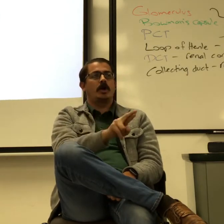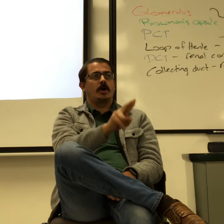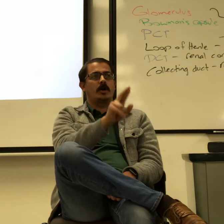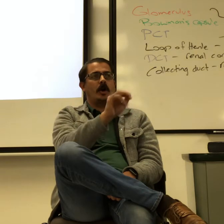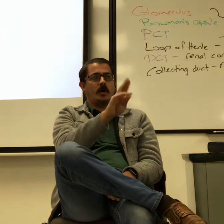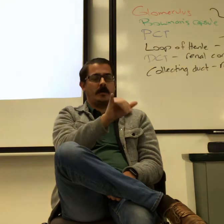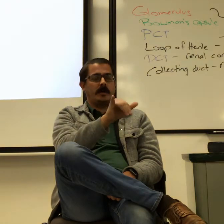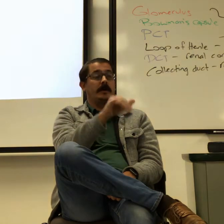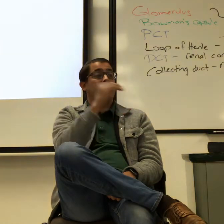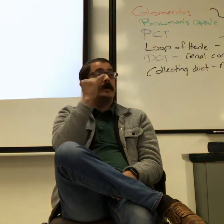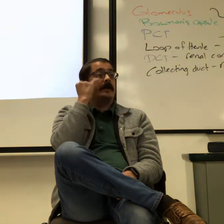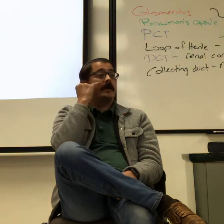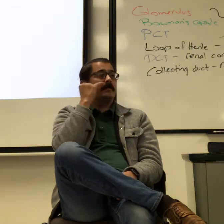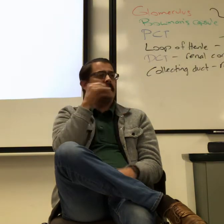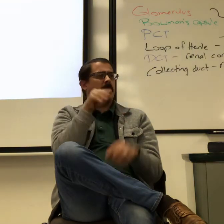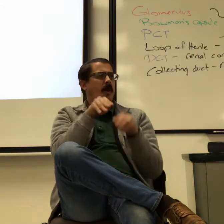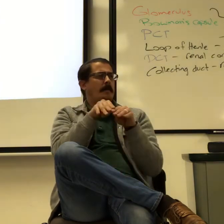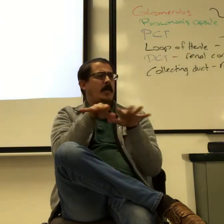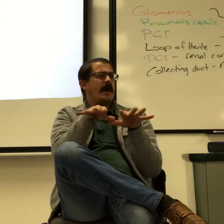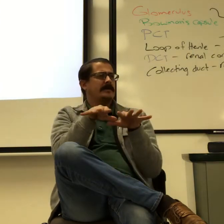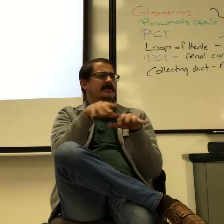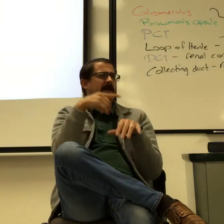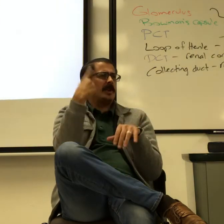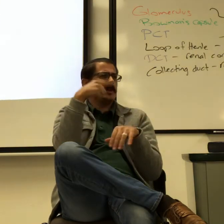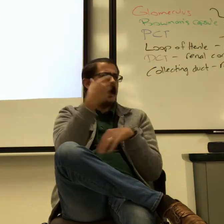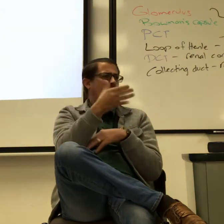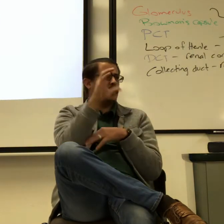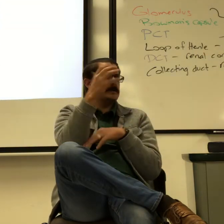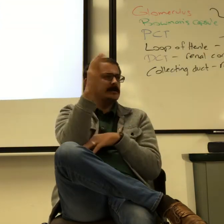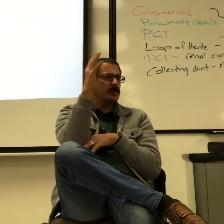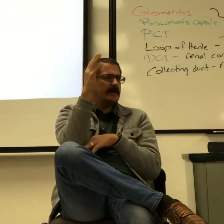What are the little branches of the Christmas tree called again?